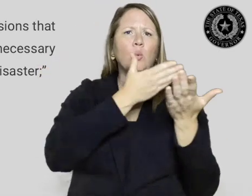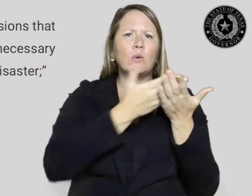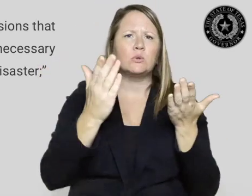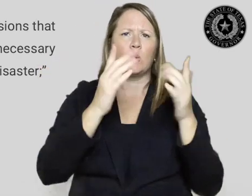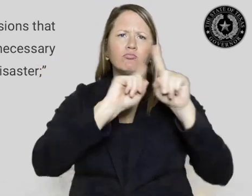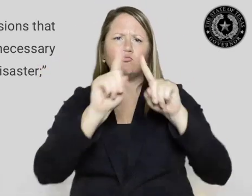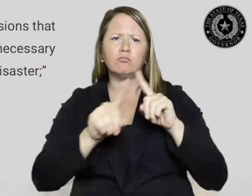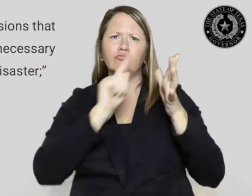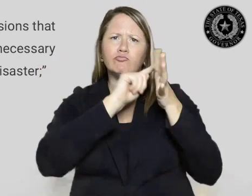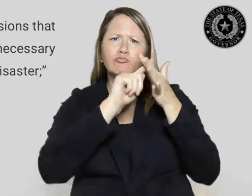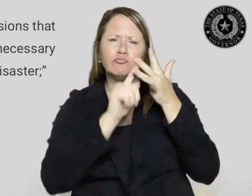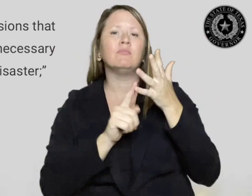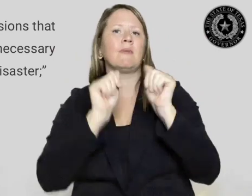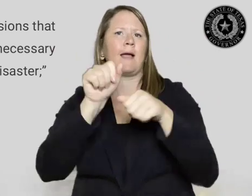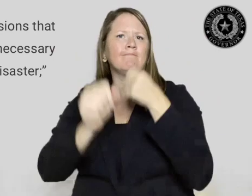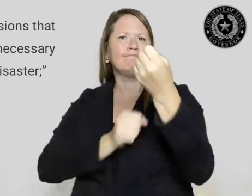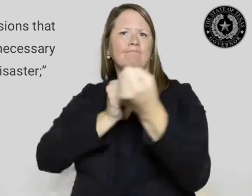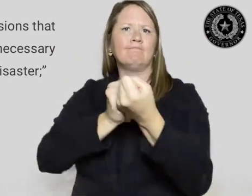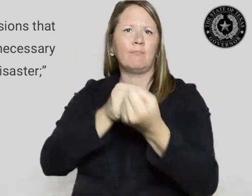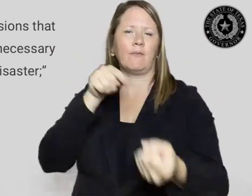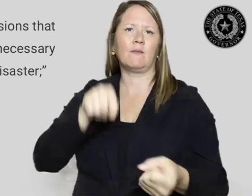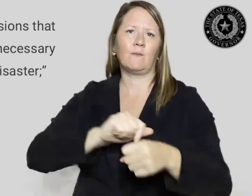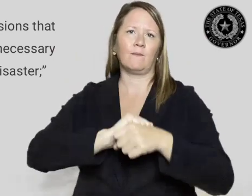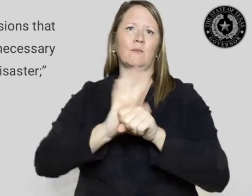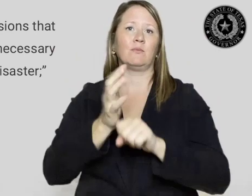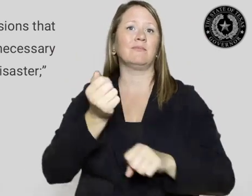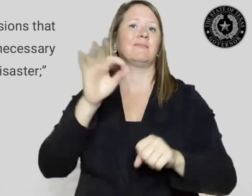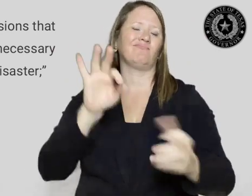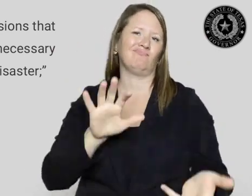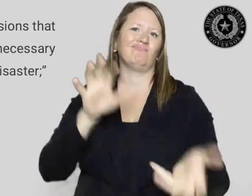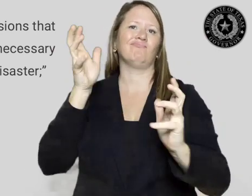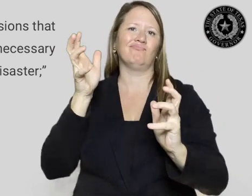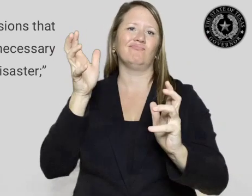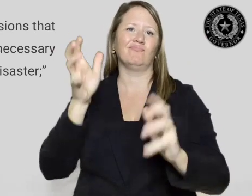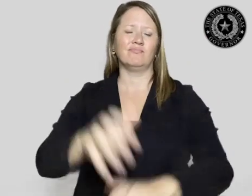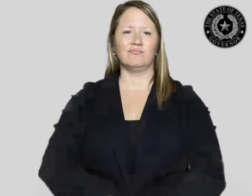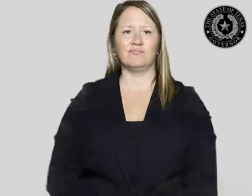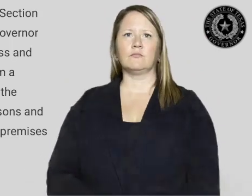reasonably necessary to cope with the disaster. And